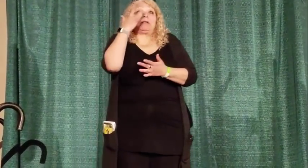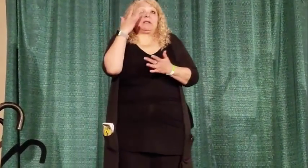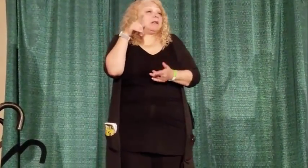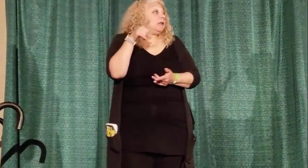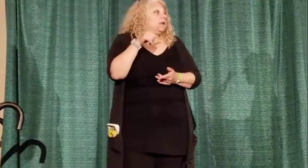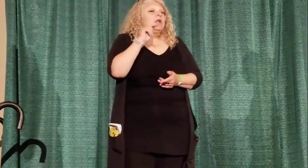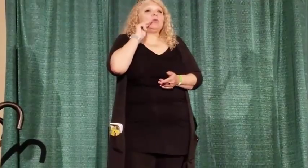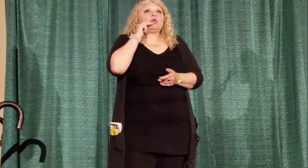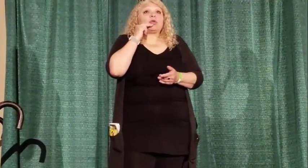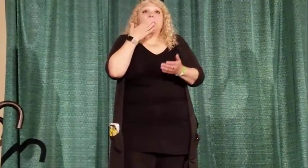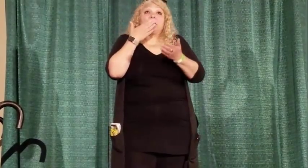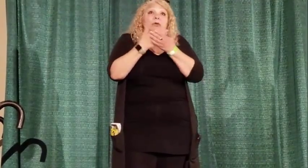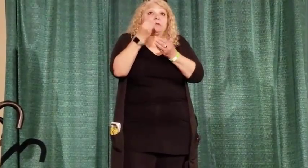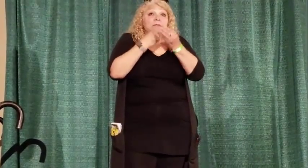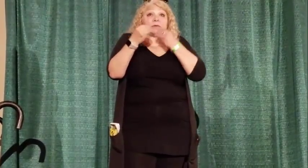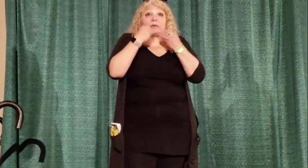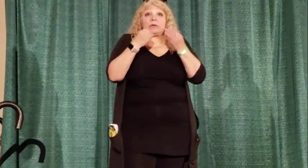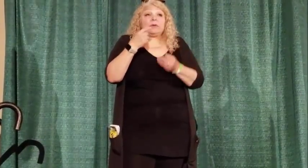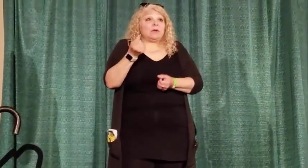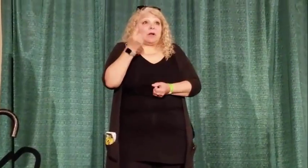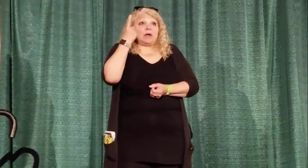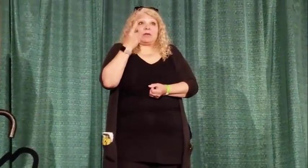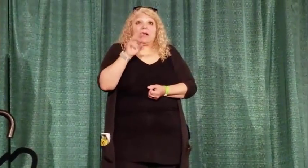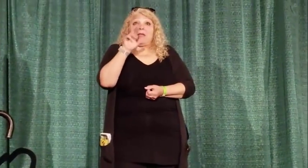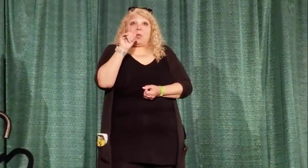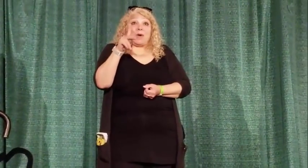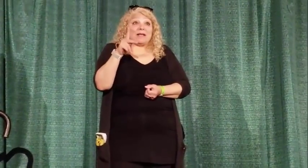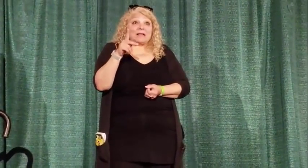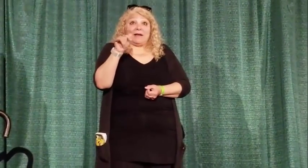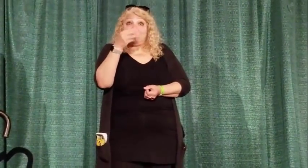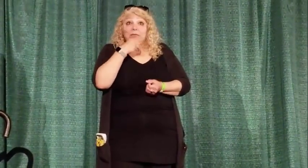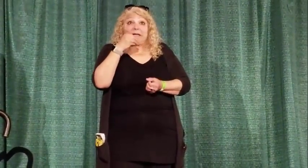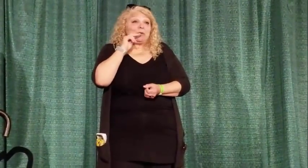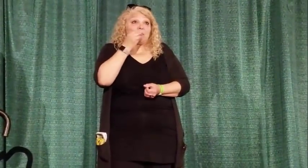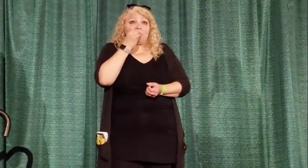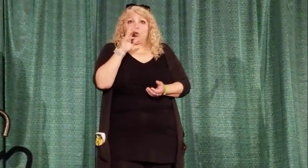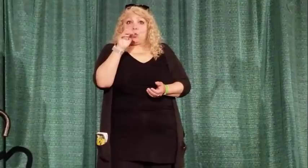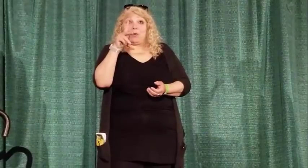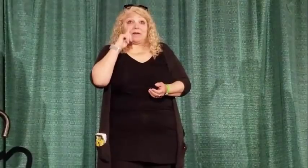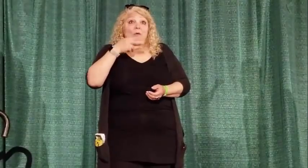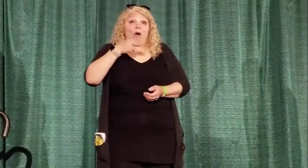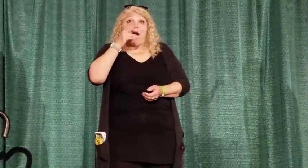Nutritional excellence takes away risk 100 times that amount.